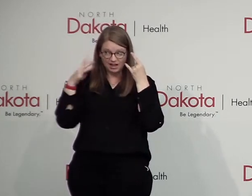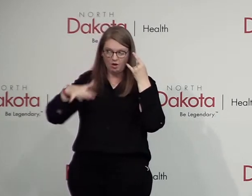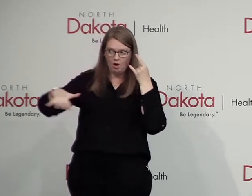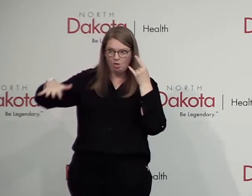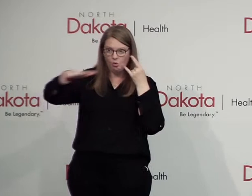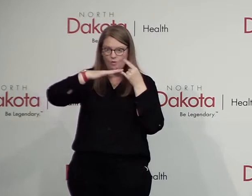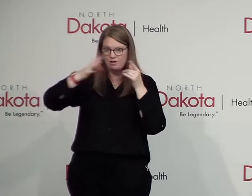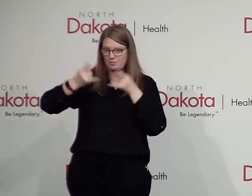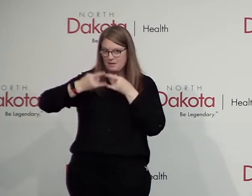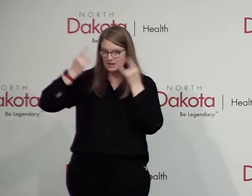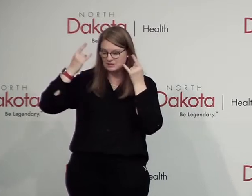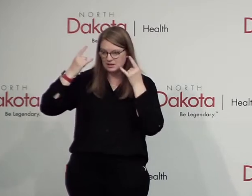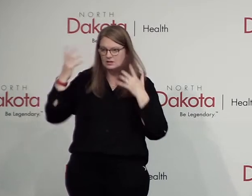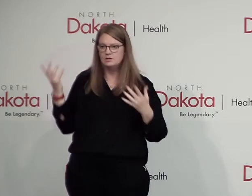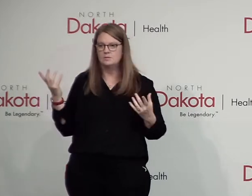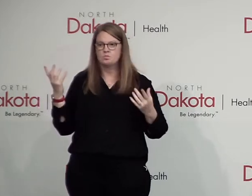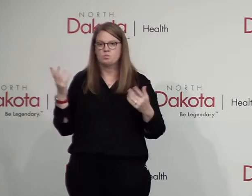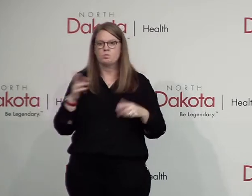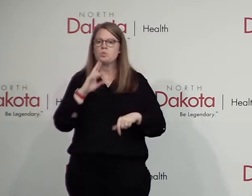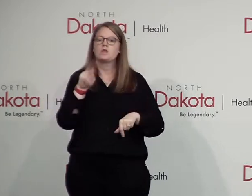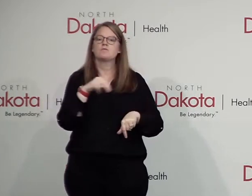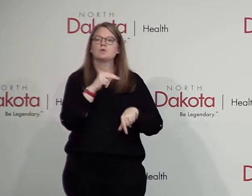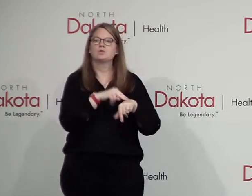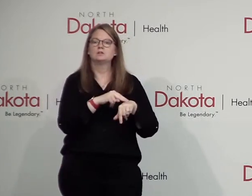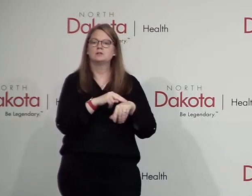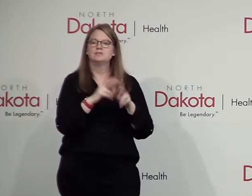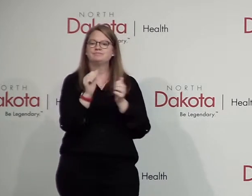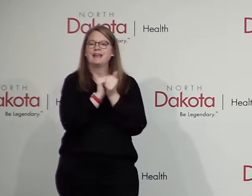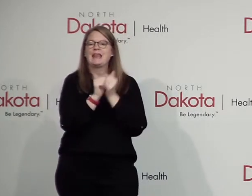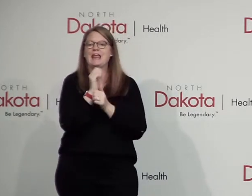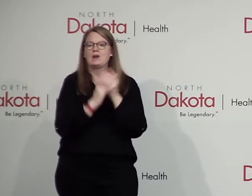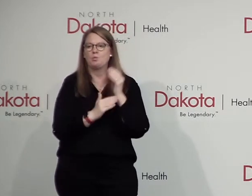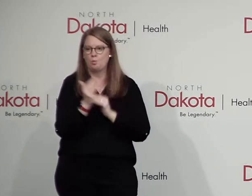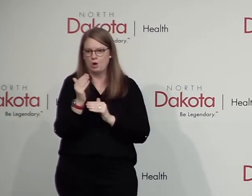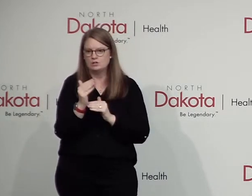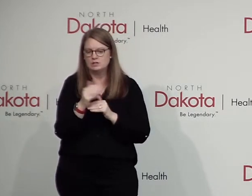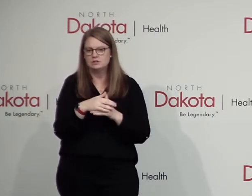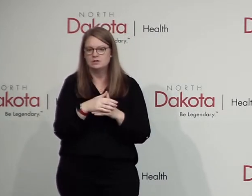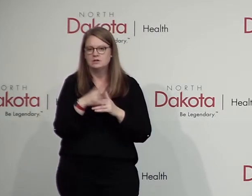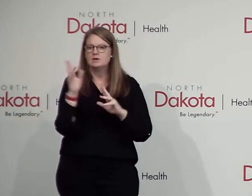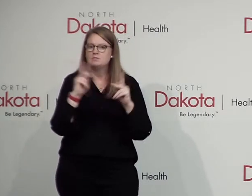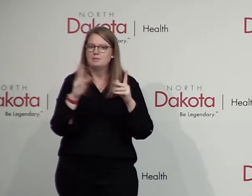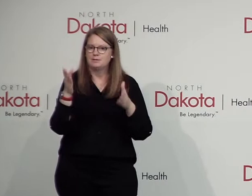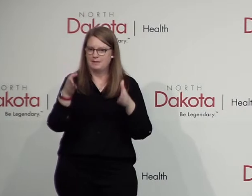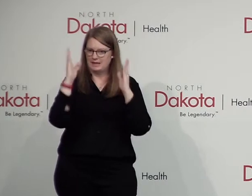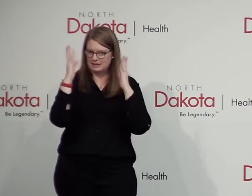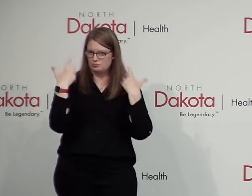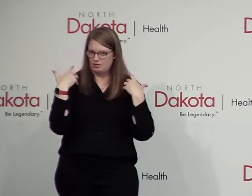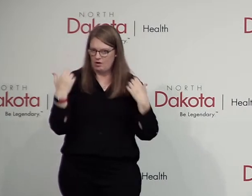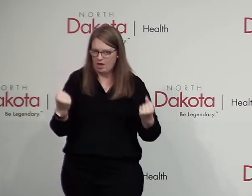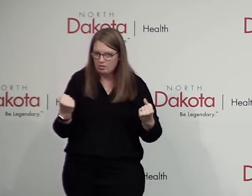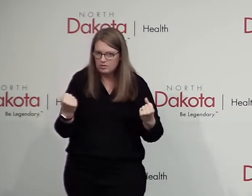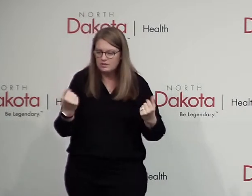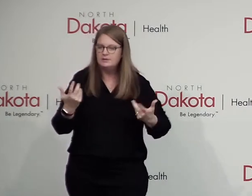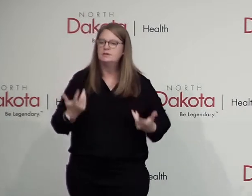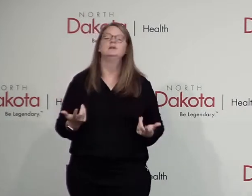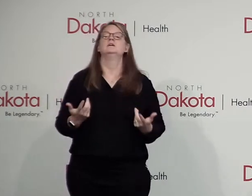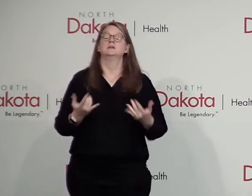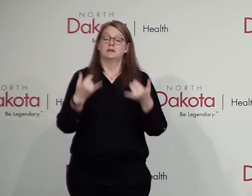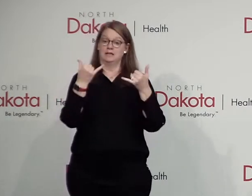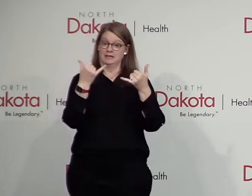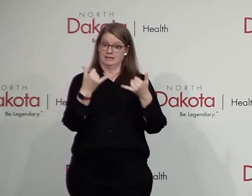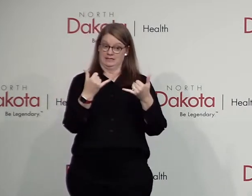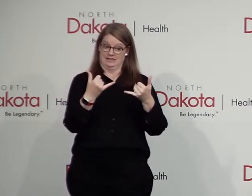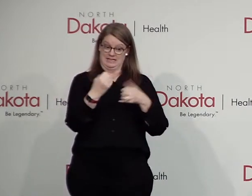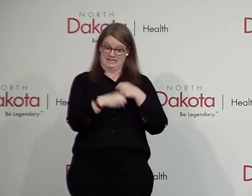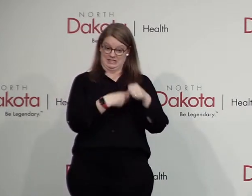course, we had a lot more hand washing, just people paying more close attention to their health. And so when we're going into